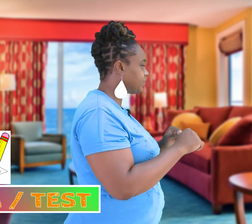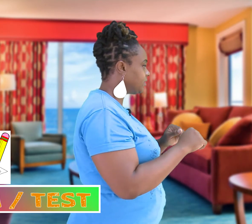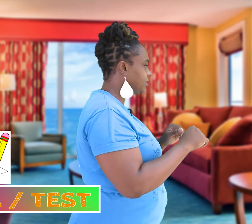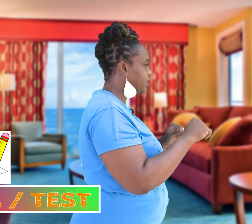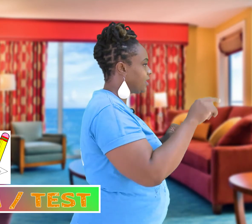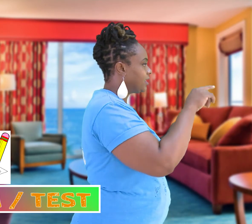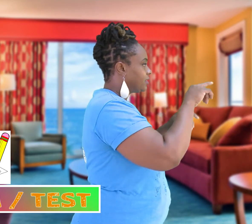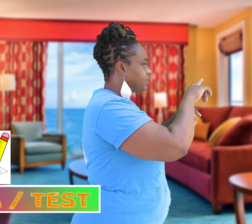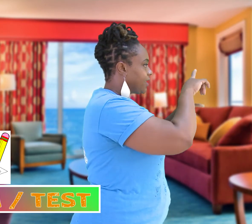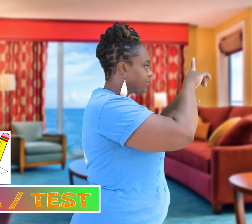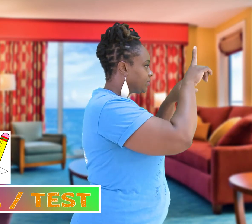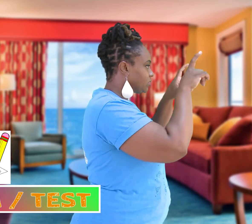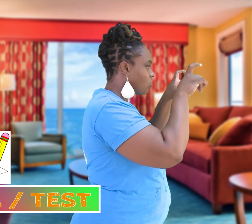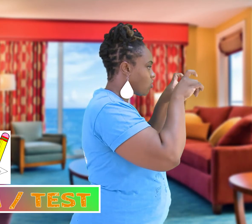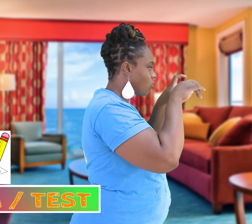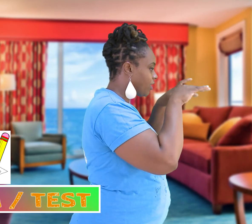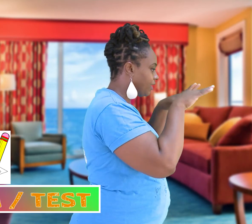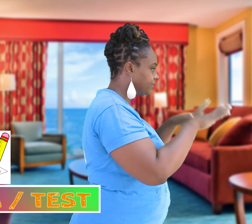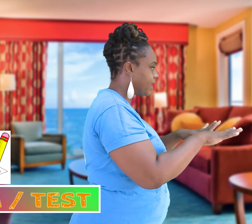see. Test or exam.